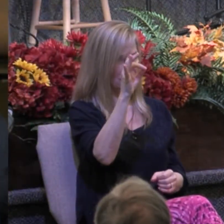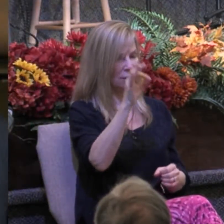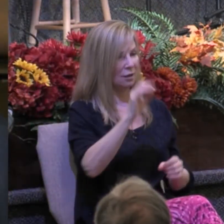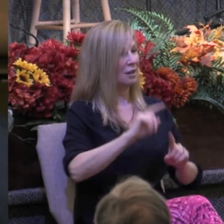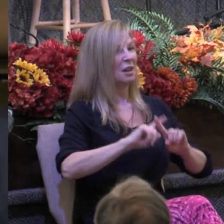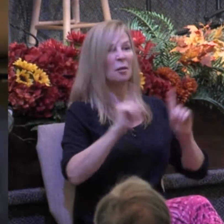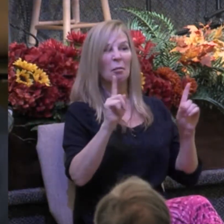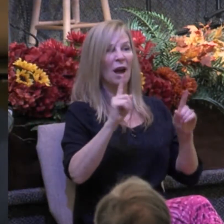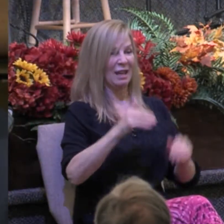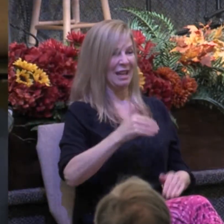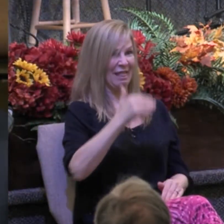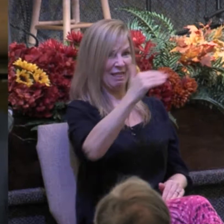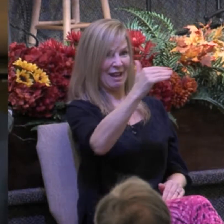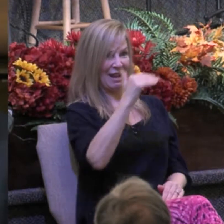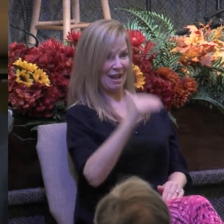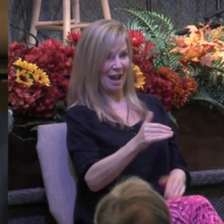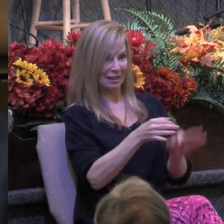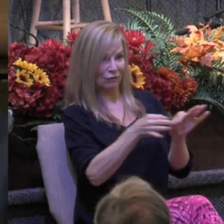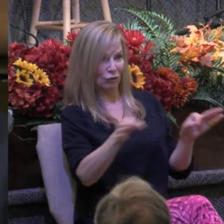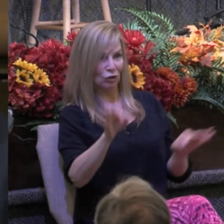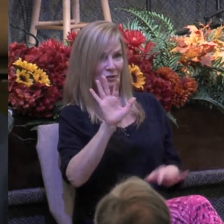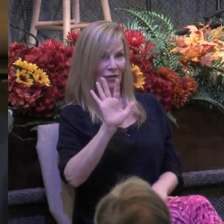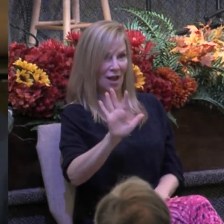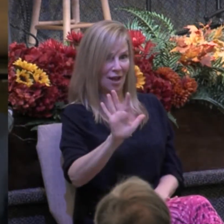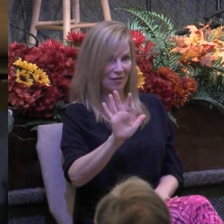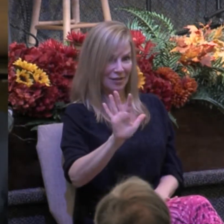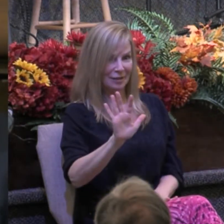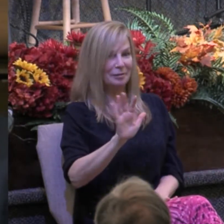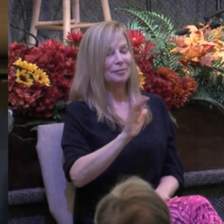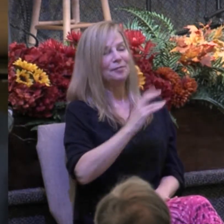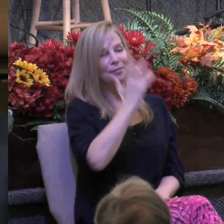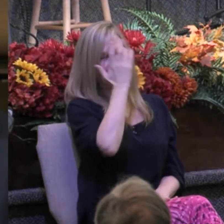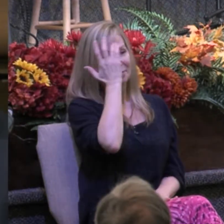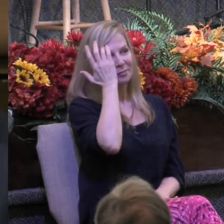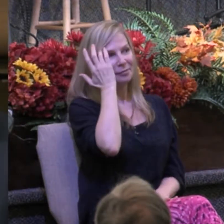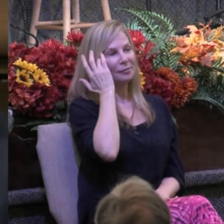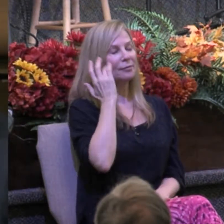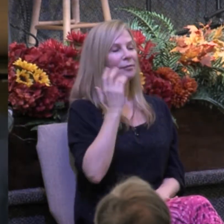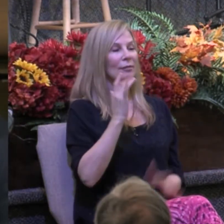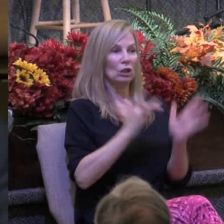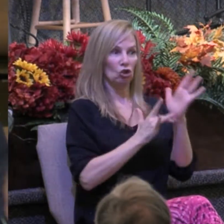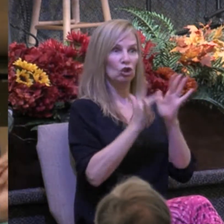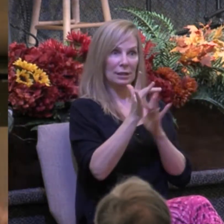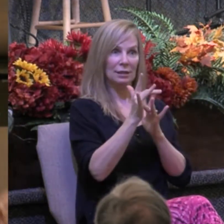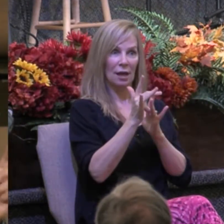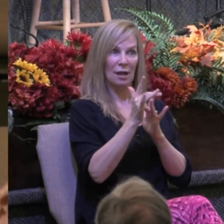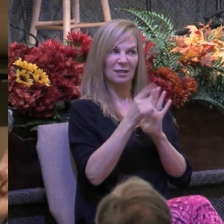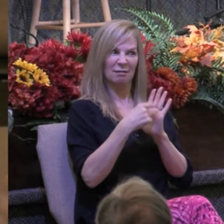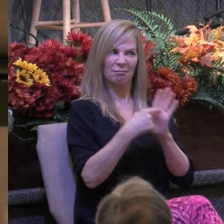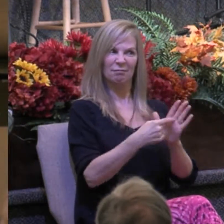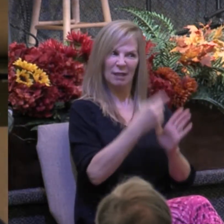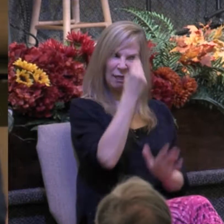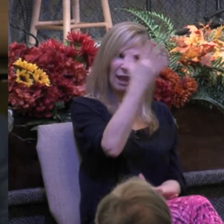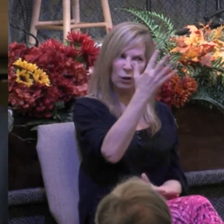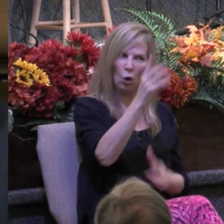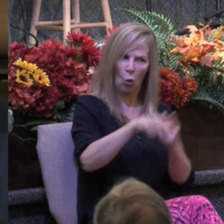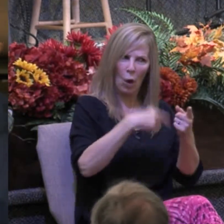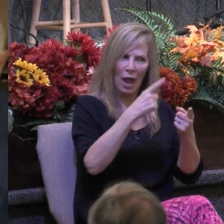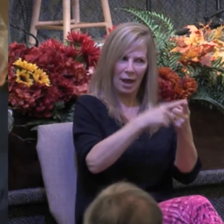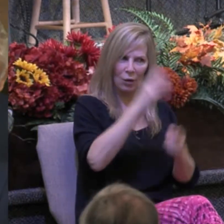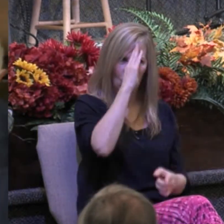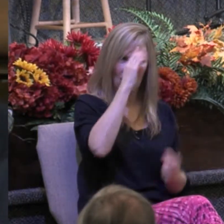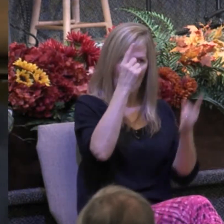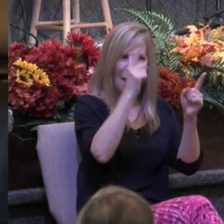very next verse, verse 5, in Acts 1, Jesus reveals to them when this will take place,